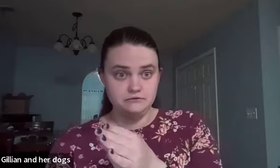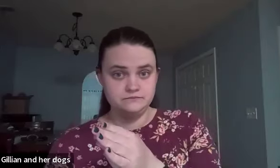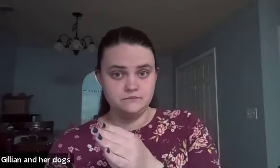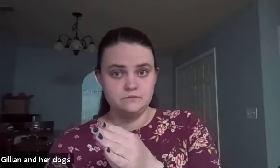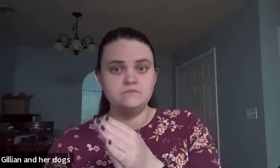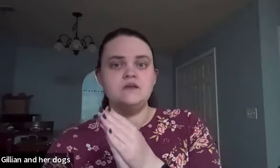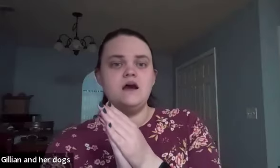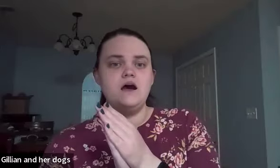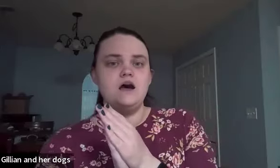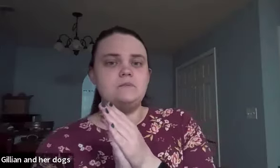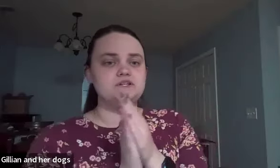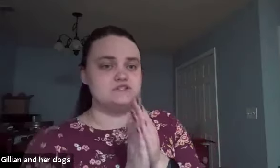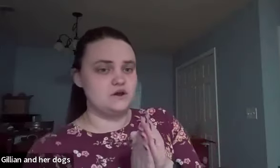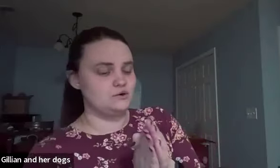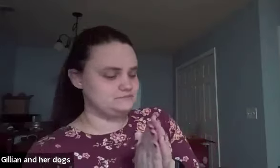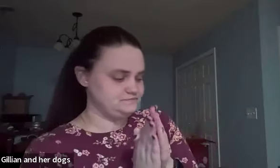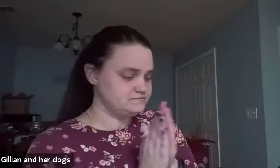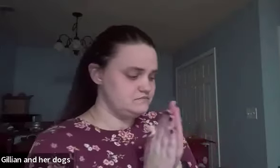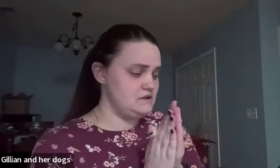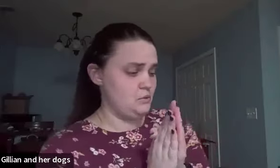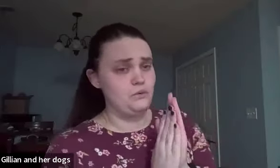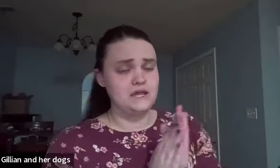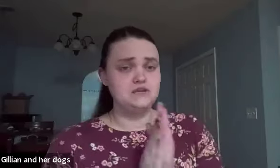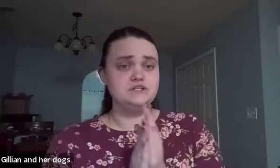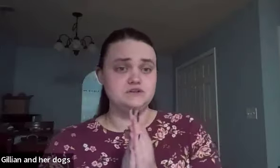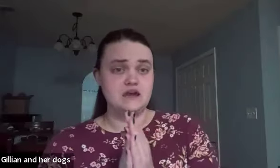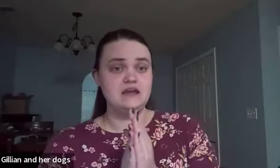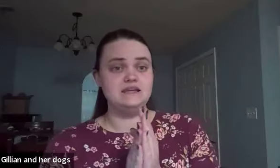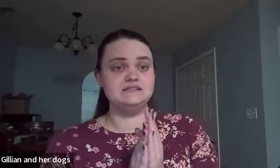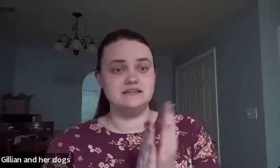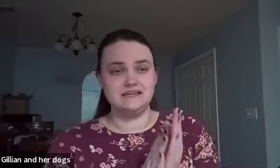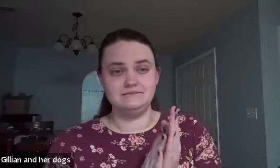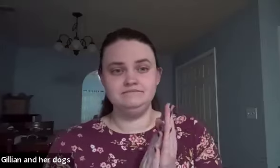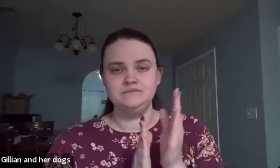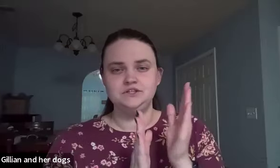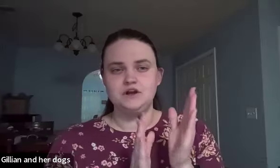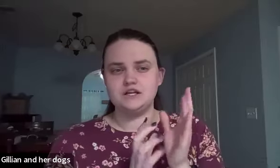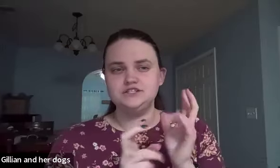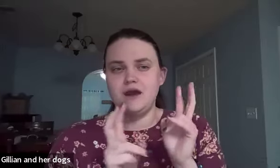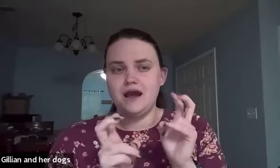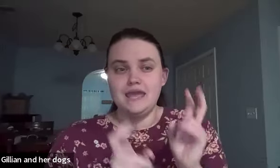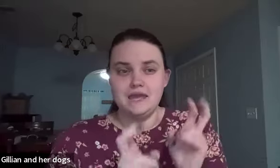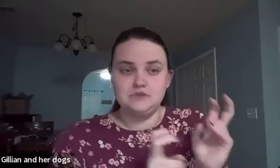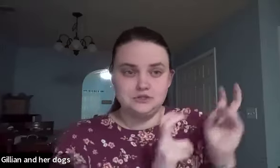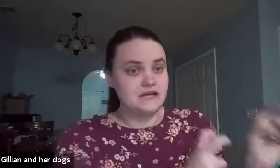ASL. So the way you would do that is, again, you're not gonna do I am